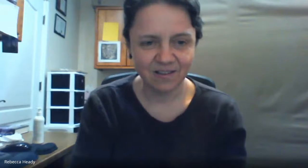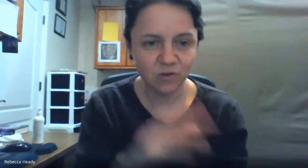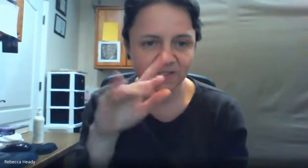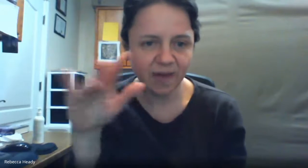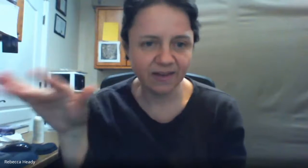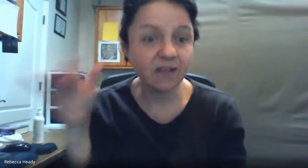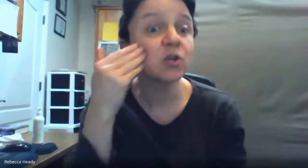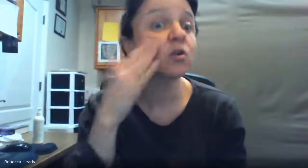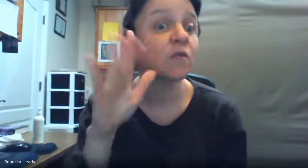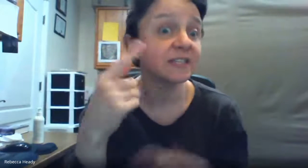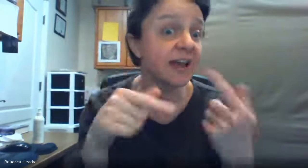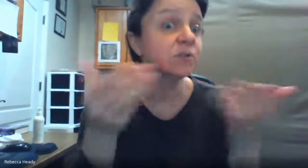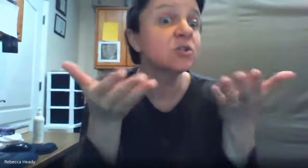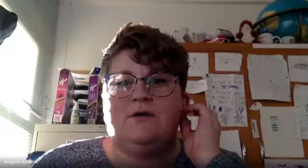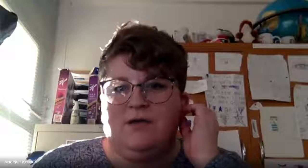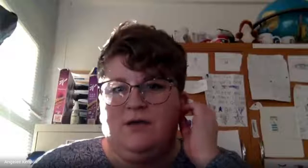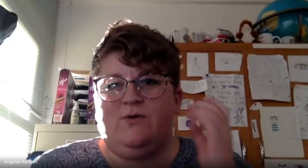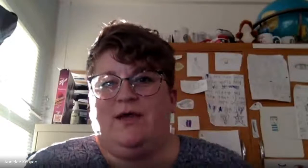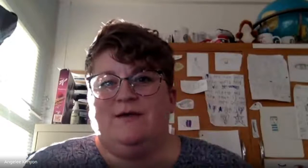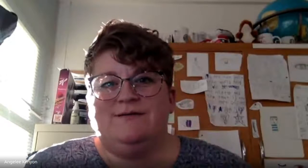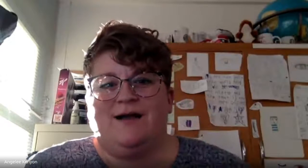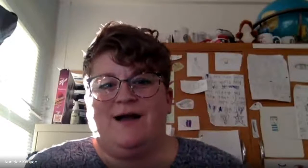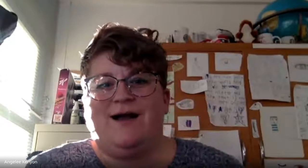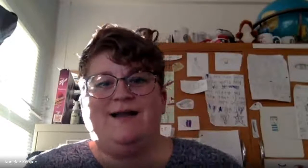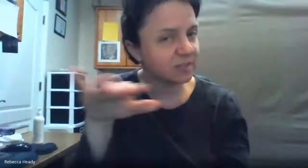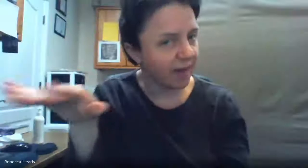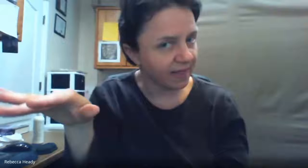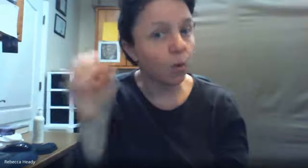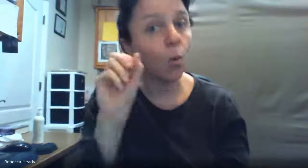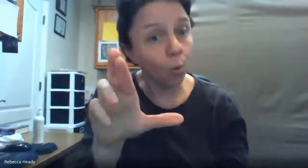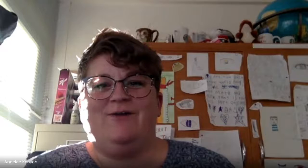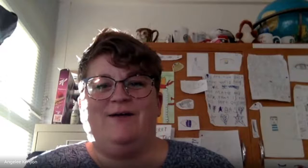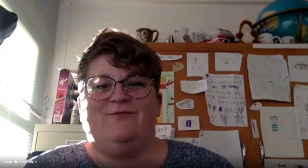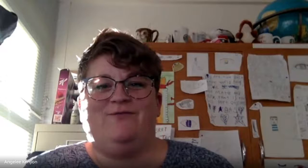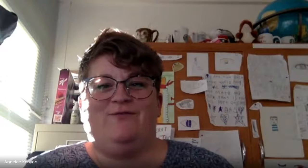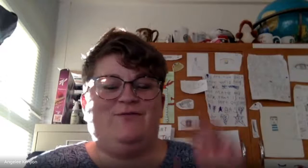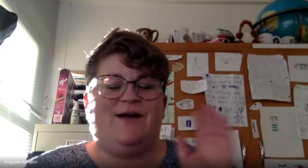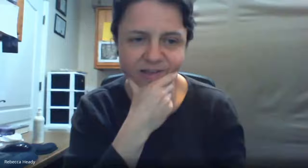You can spell it. If you don't know the sign, you can say what's the sign for, and you can spell it. I don't have a